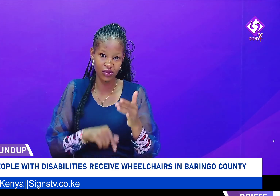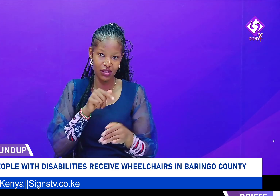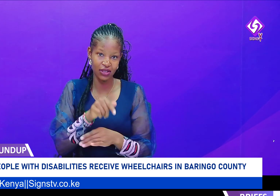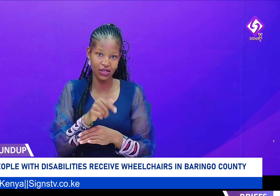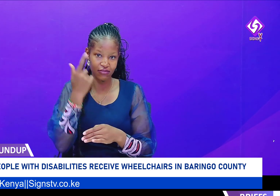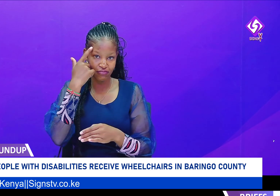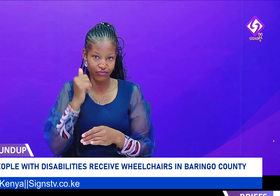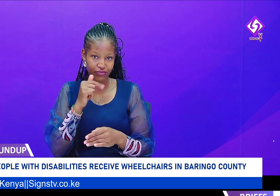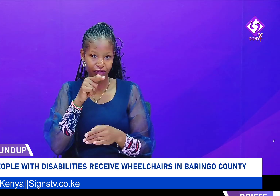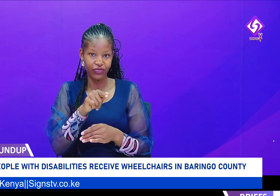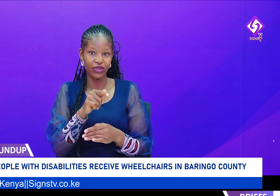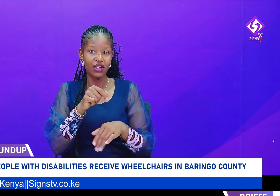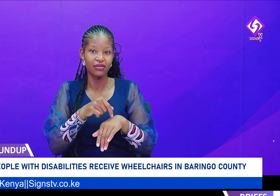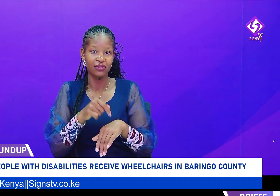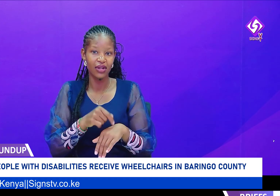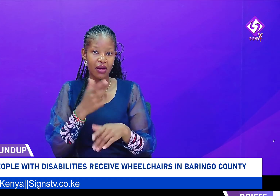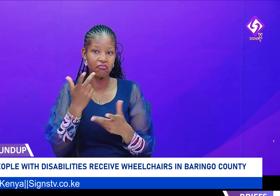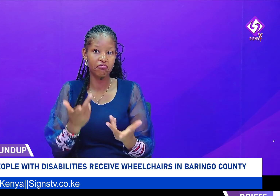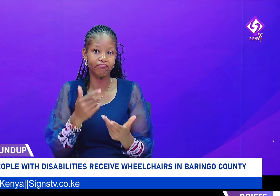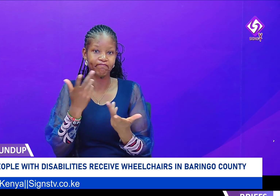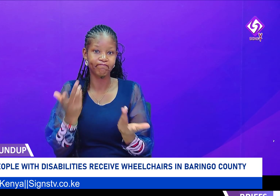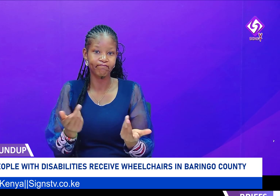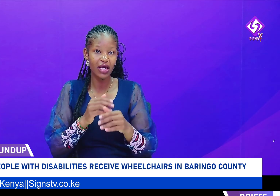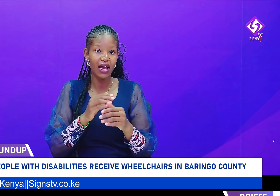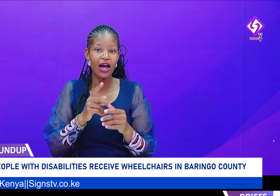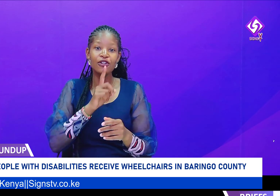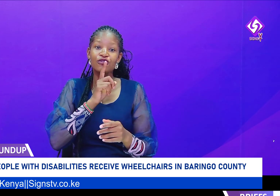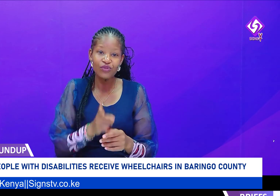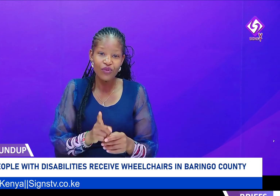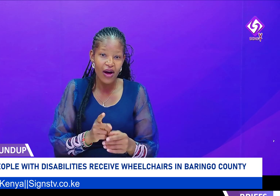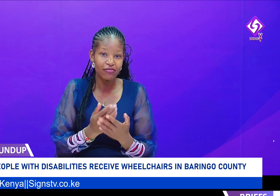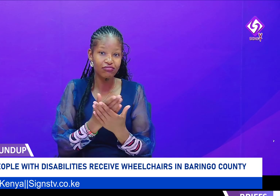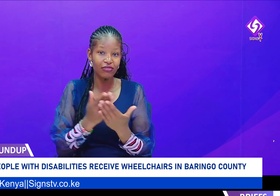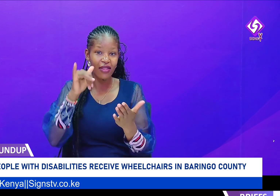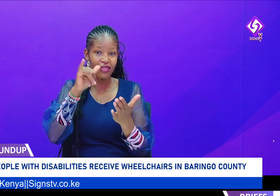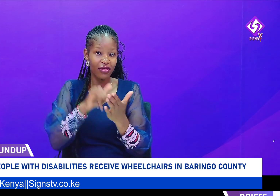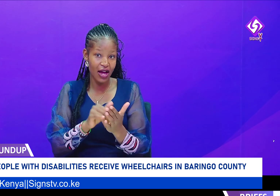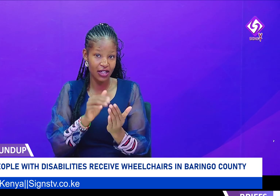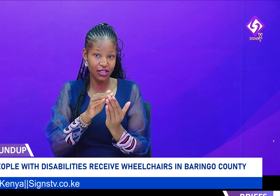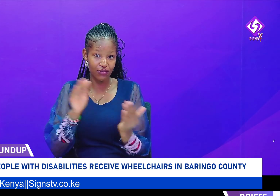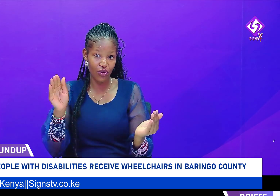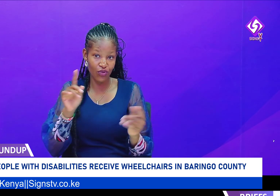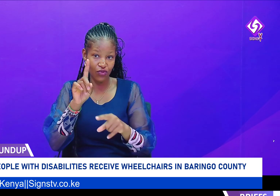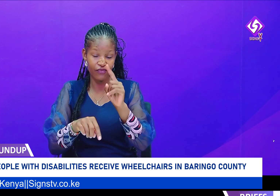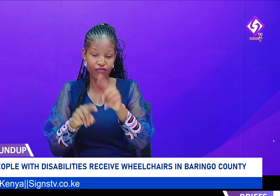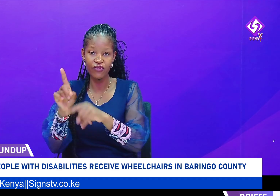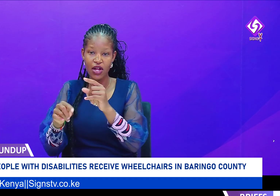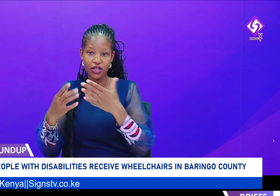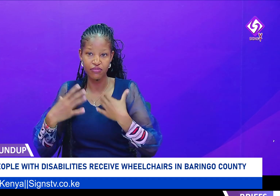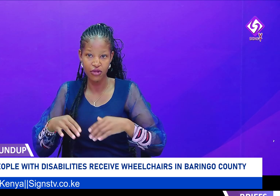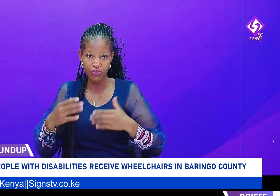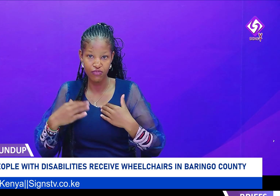prioritized during the outreach, ensuring that most vulnerable residents gain access to